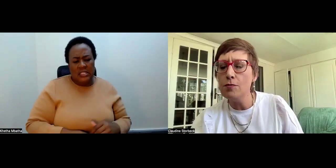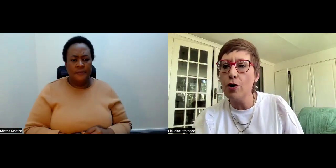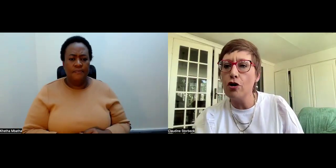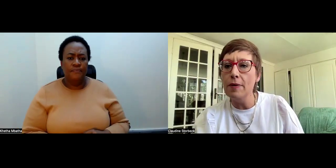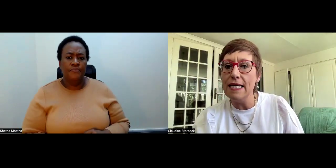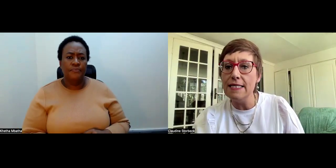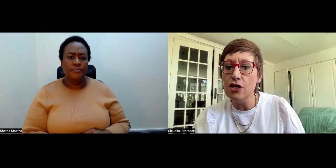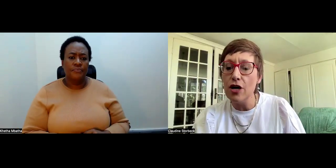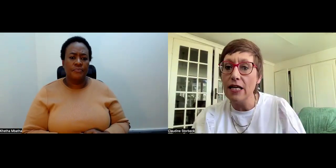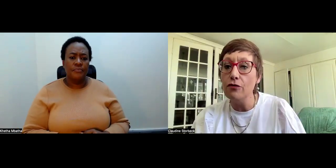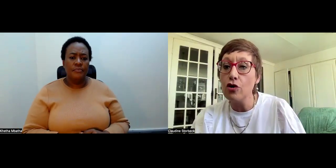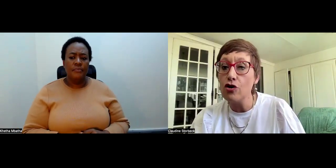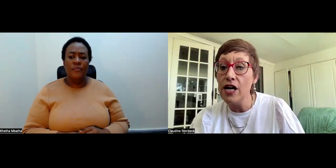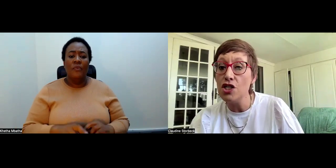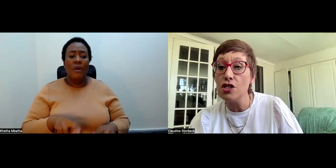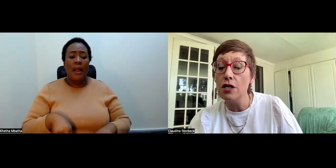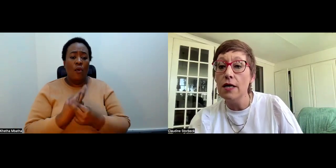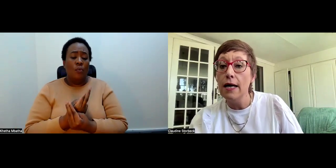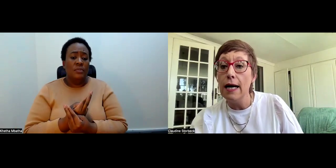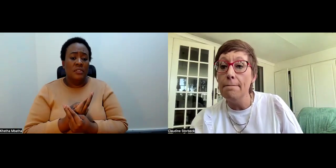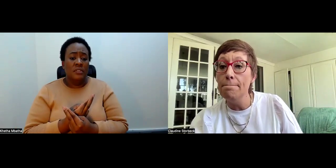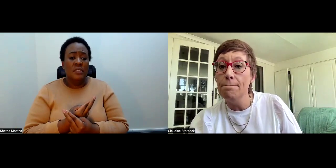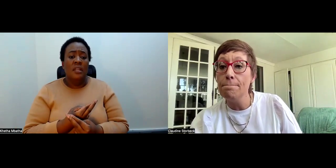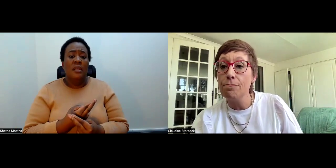High Hopes program and EC training for creche